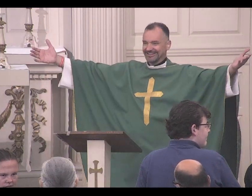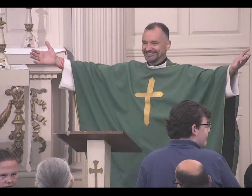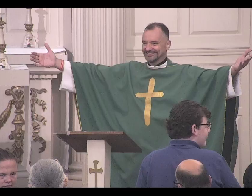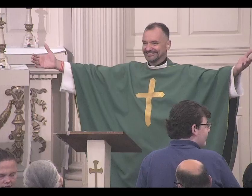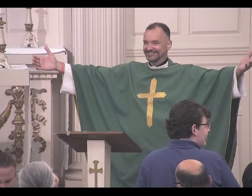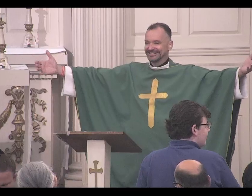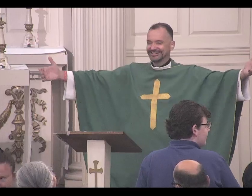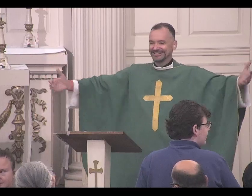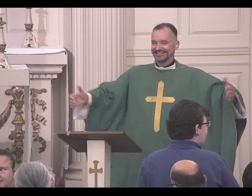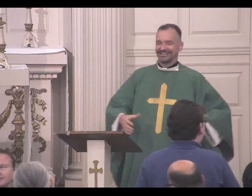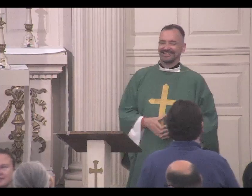your spirit.